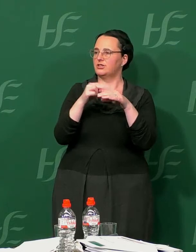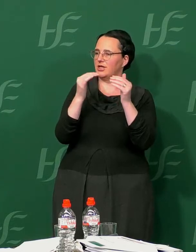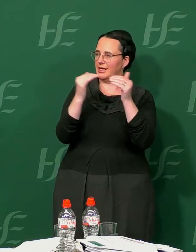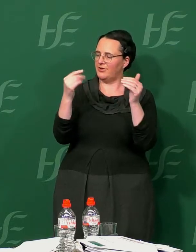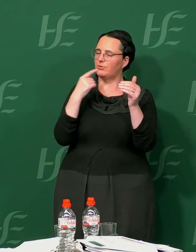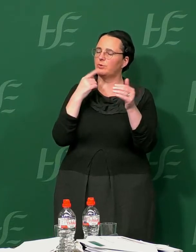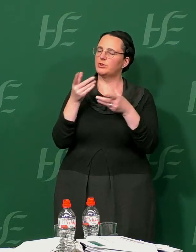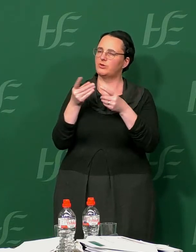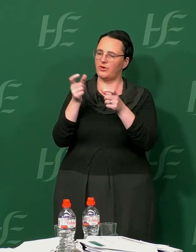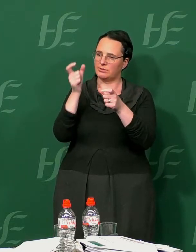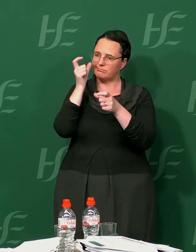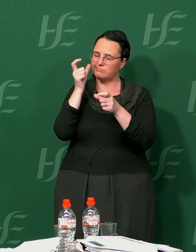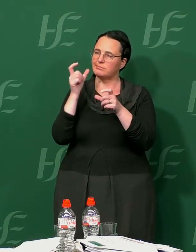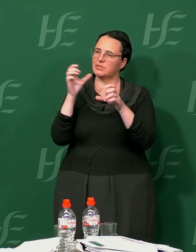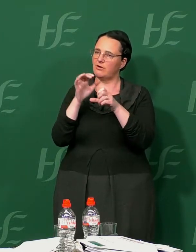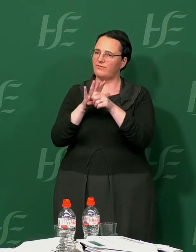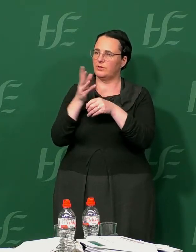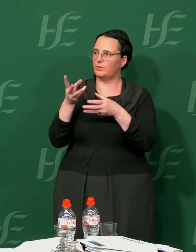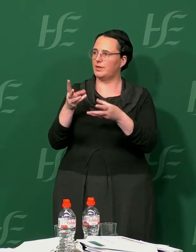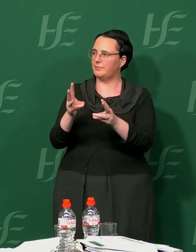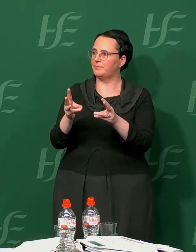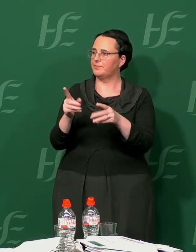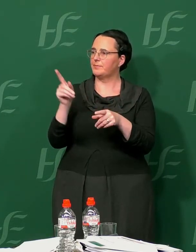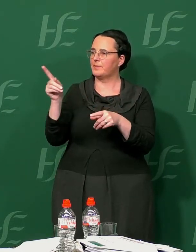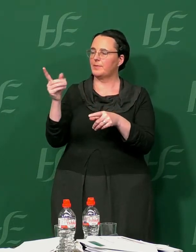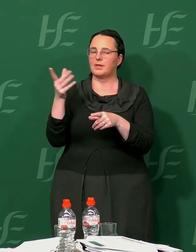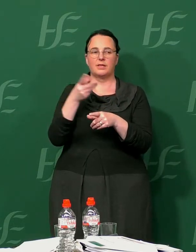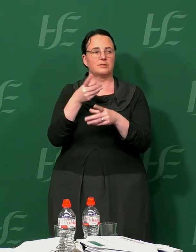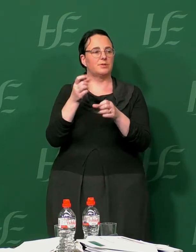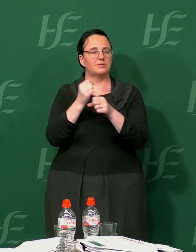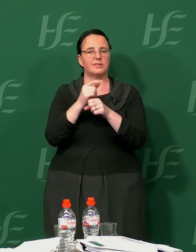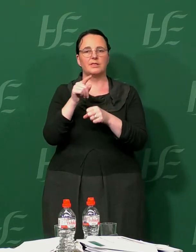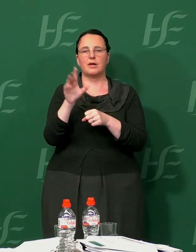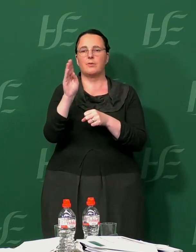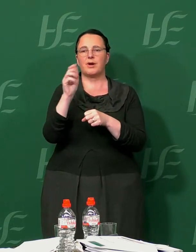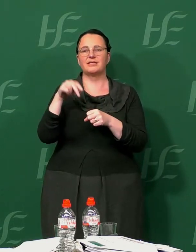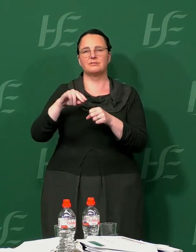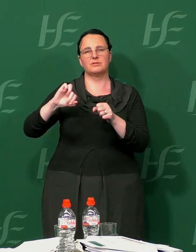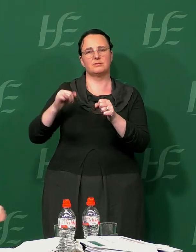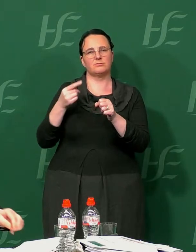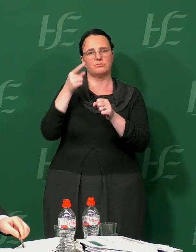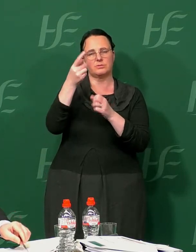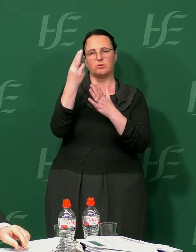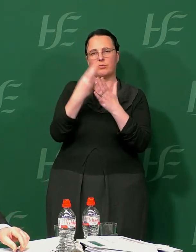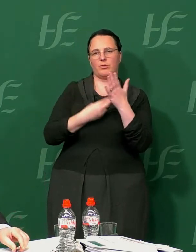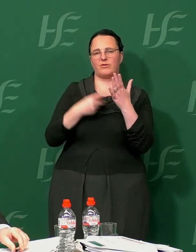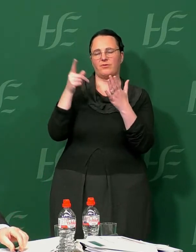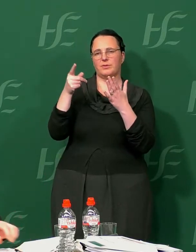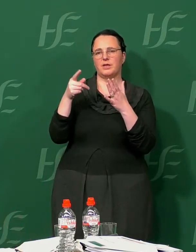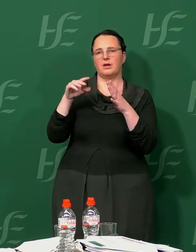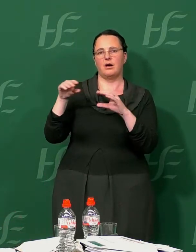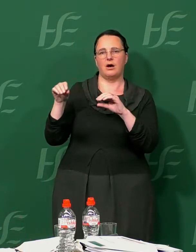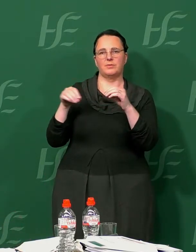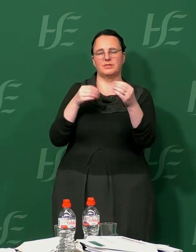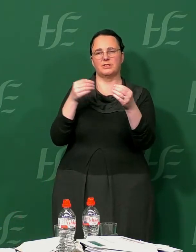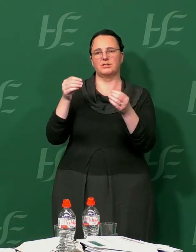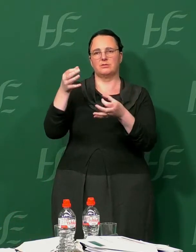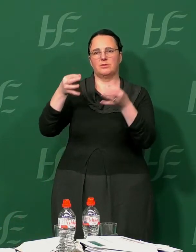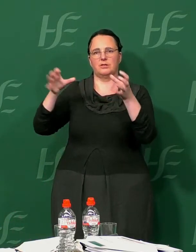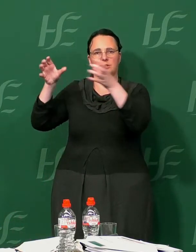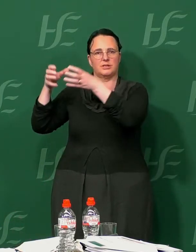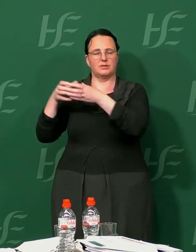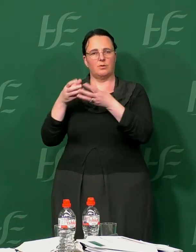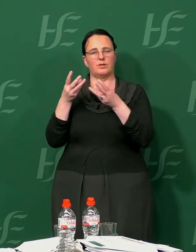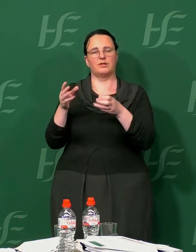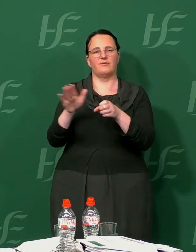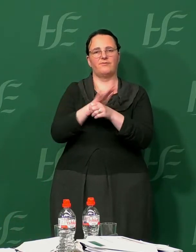way. And just finally then, on the Brandon report, there's been some calls today, mostly from the opposition parties, for the full report to be published.